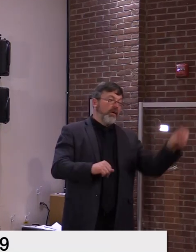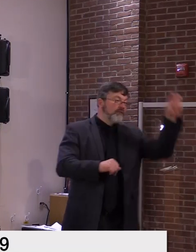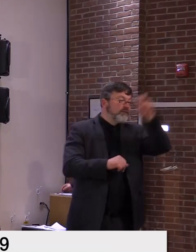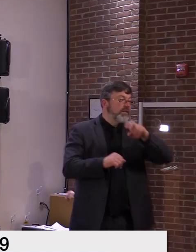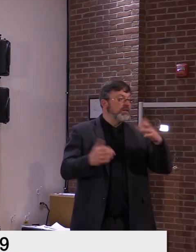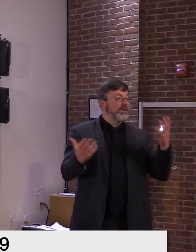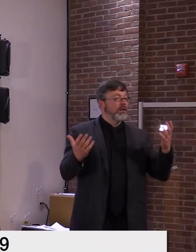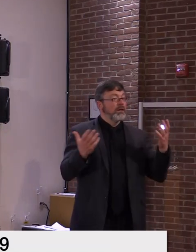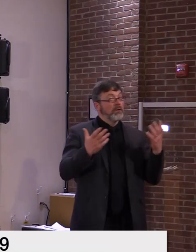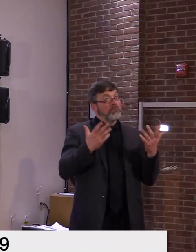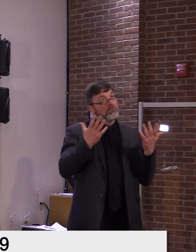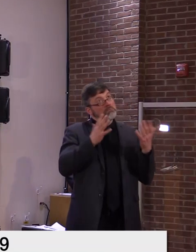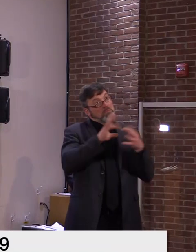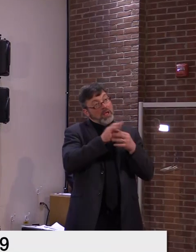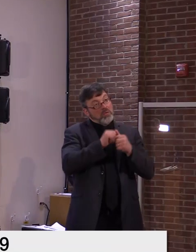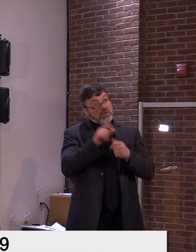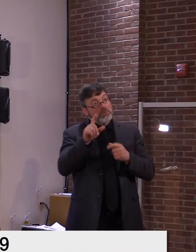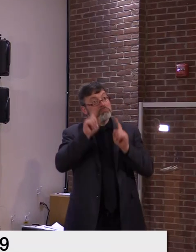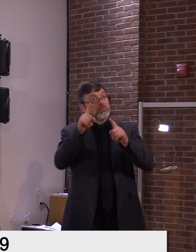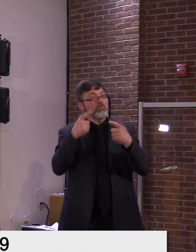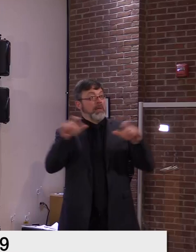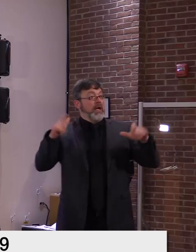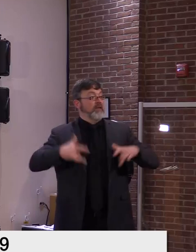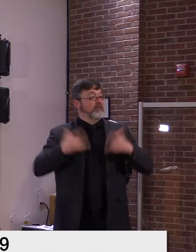be and whatever kind of location it might be.